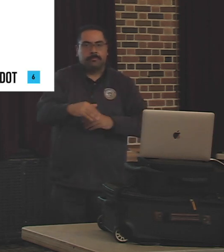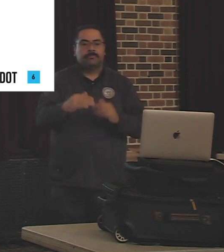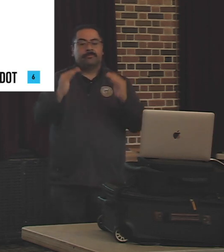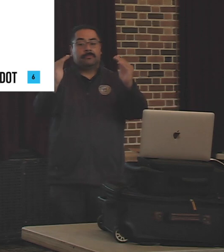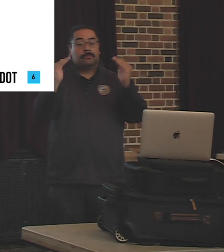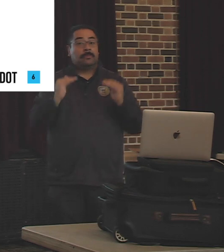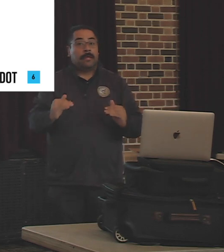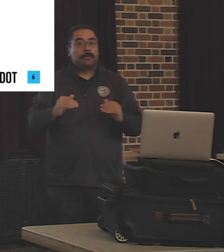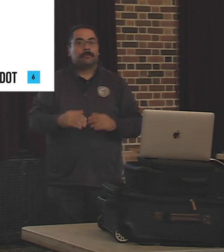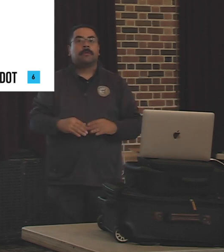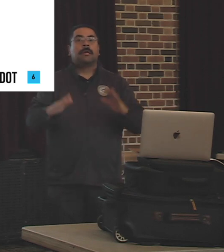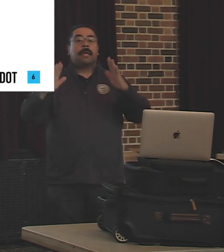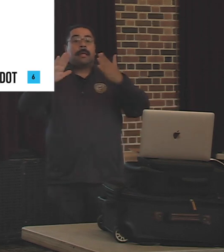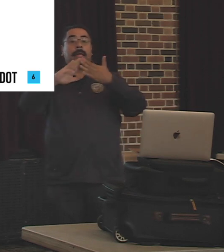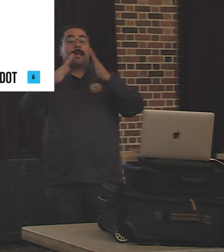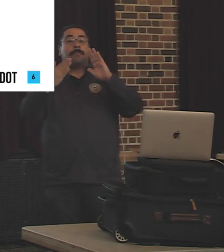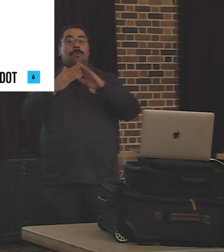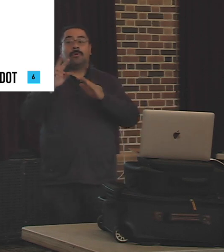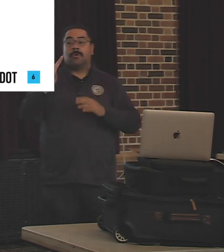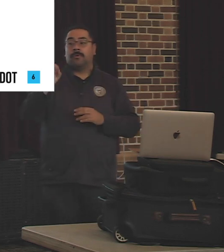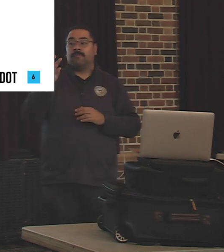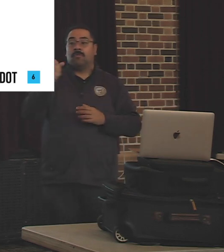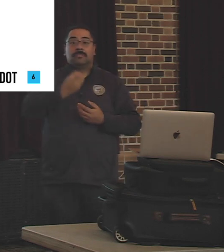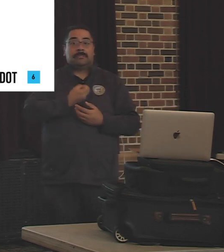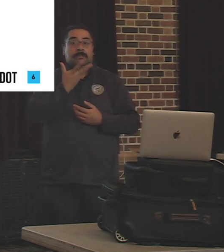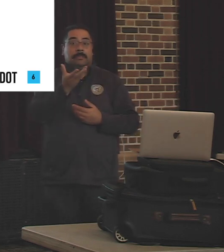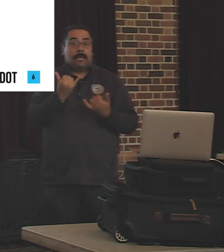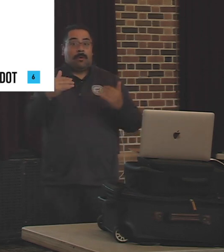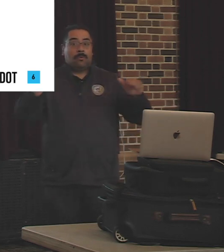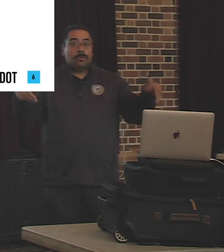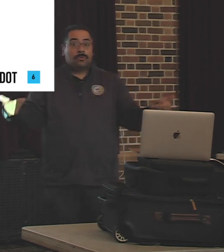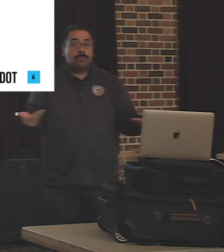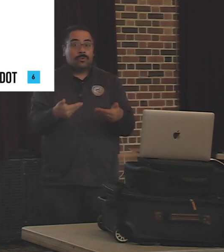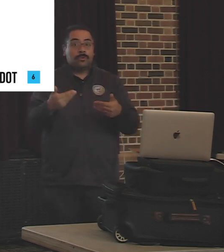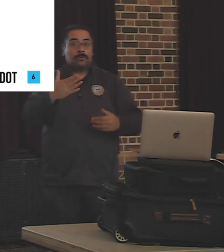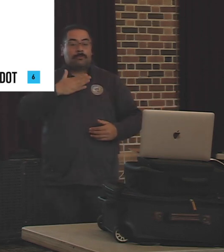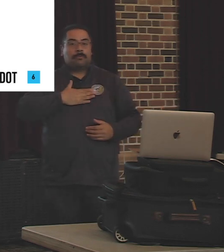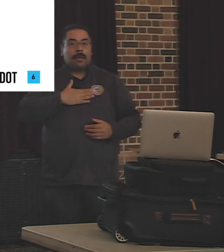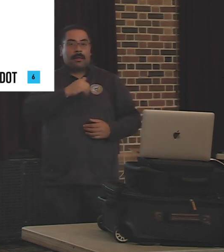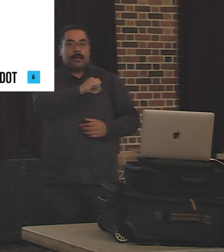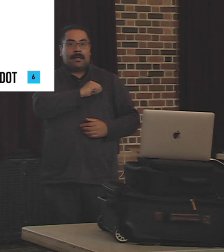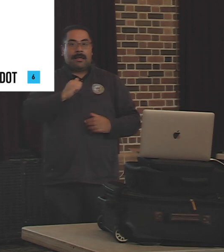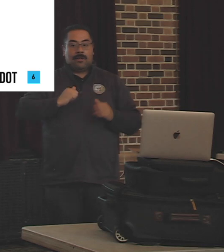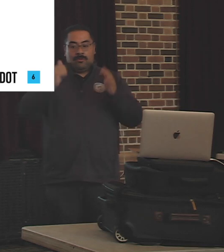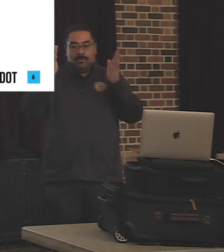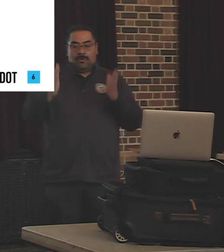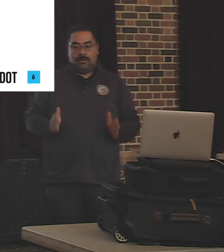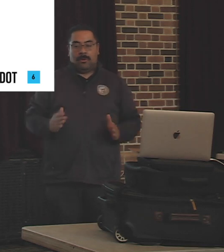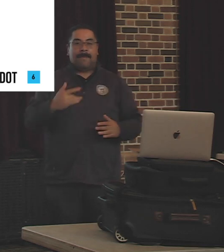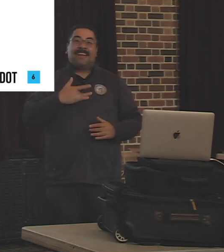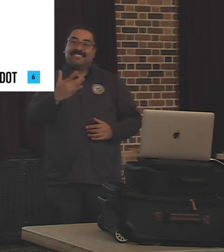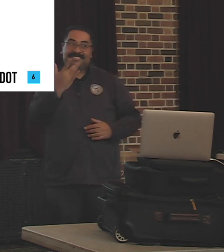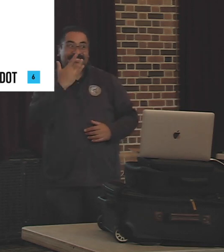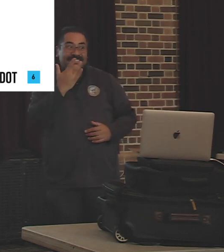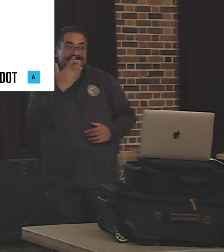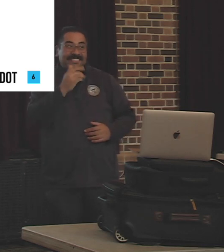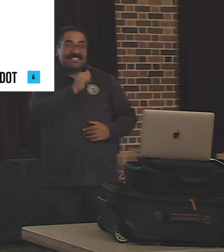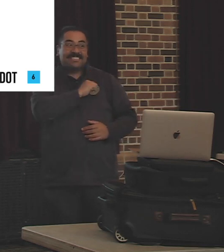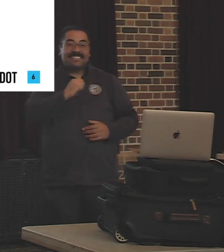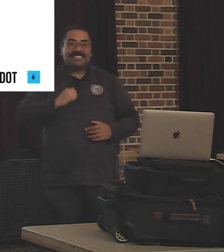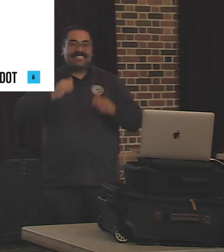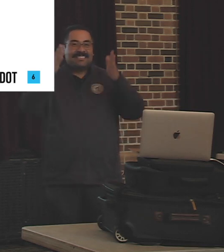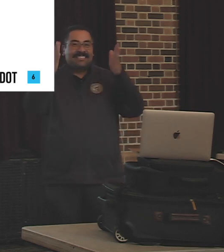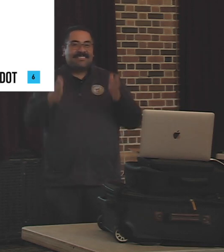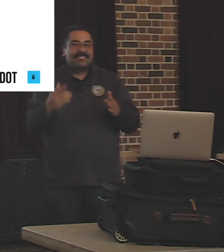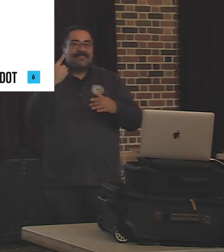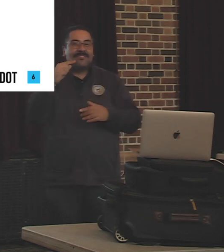Community voices. So now I will introduce my alderwoman, my favorite alderperson